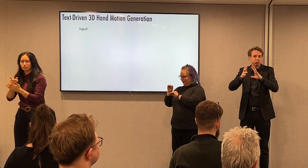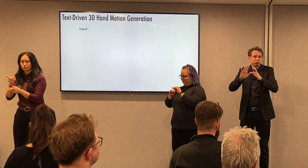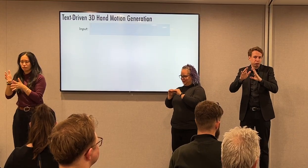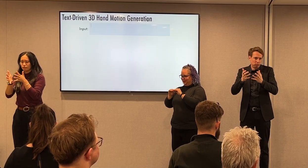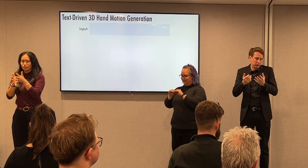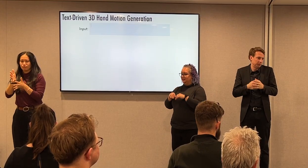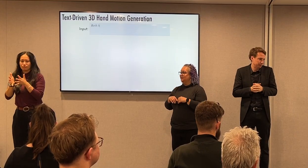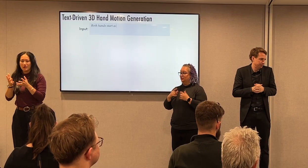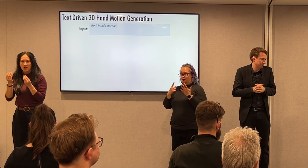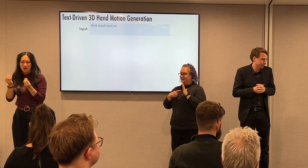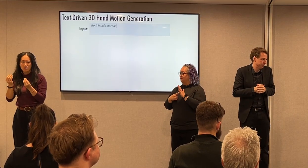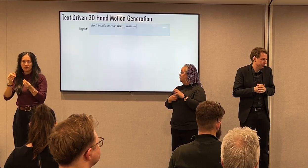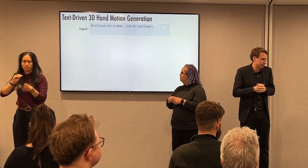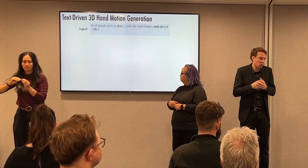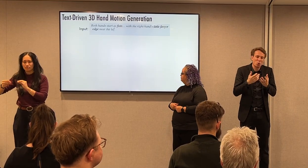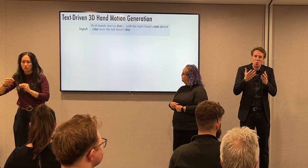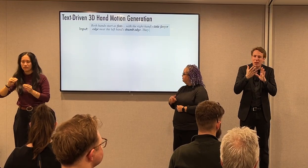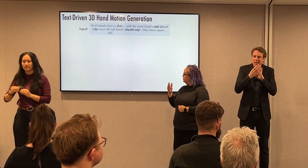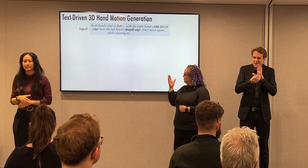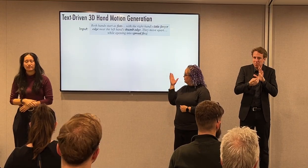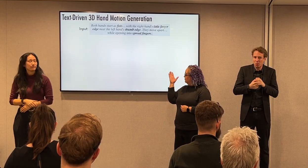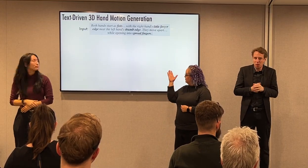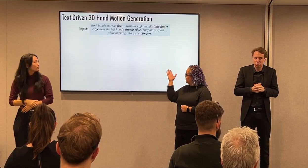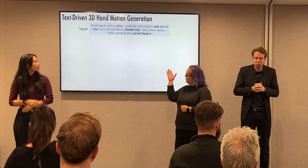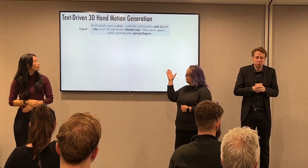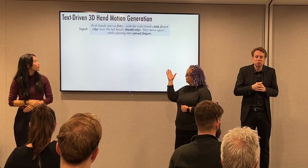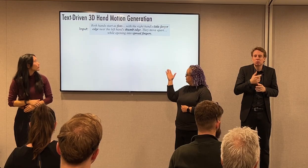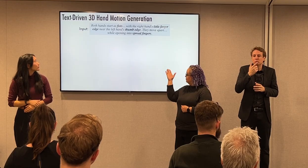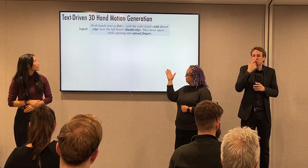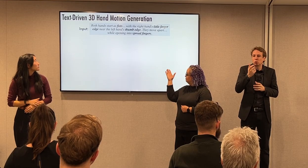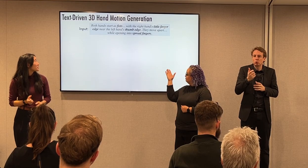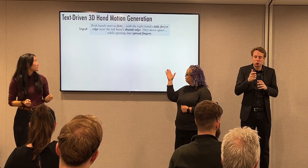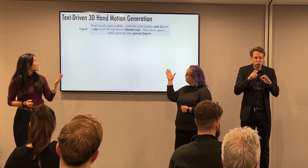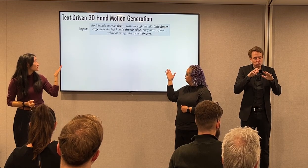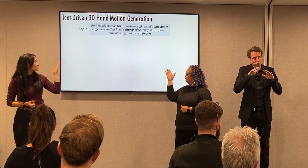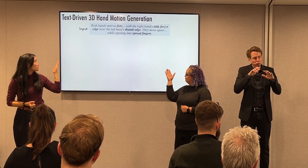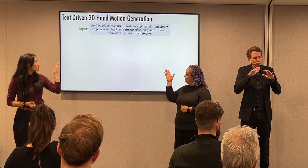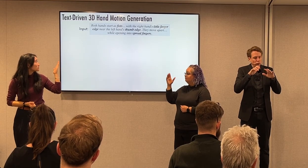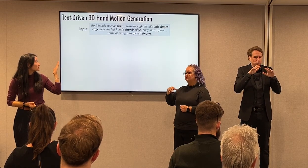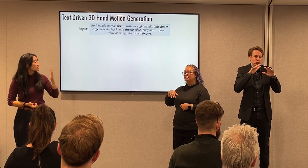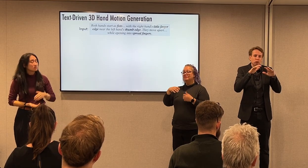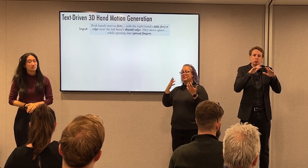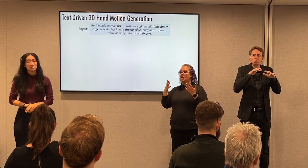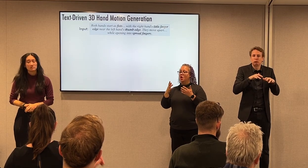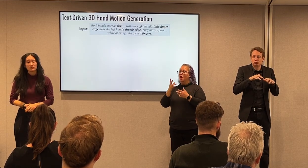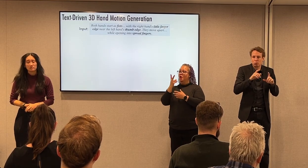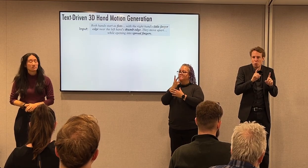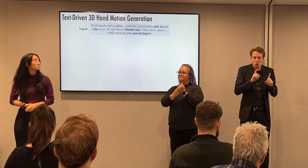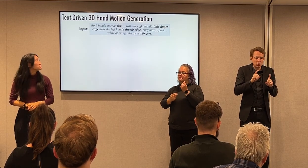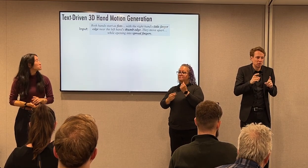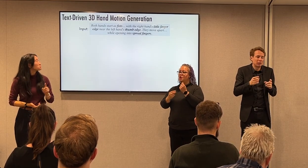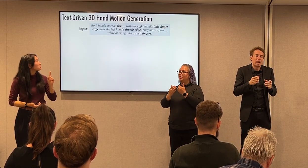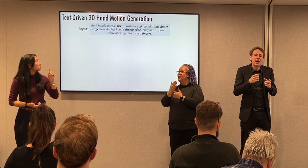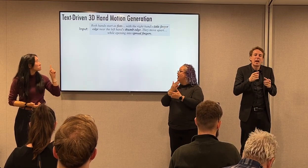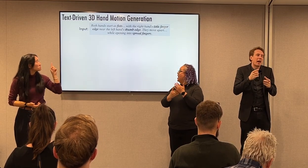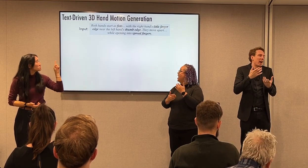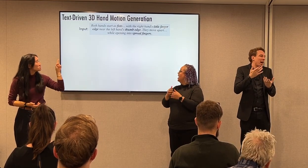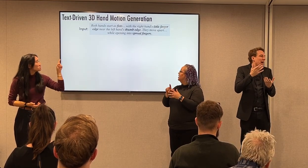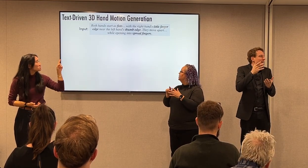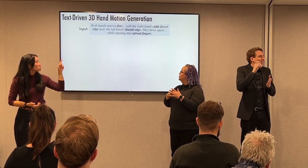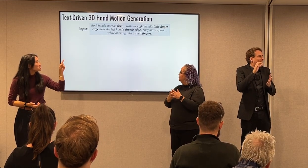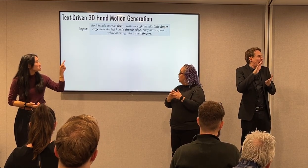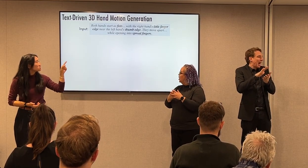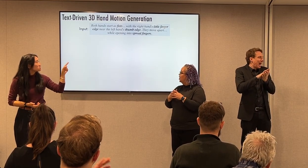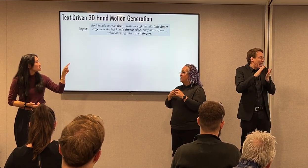So an example of the task. So an input could be, for instance, both hands start as feet. The right